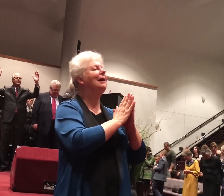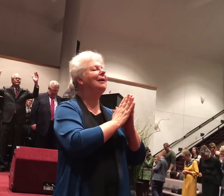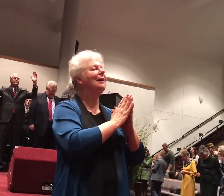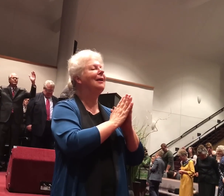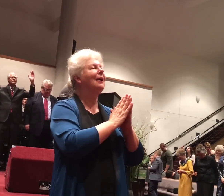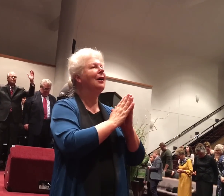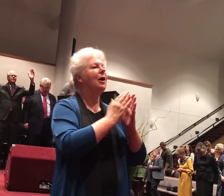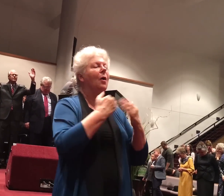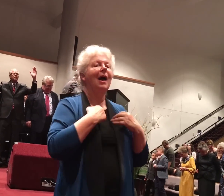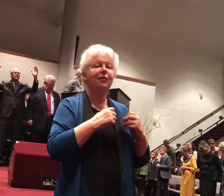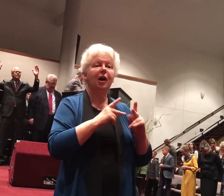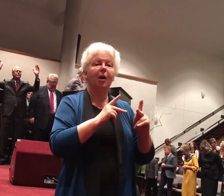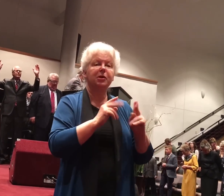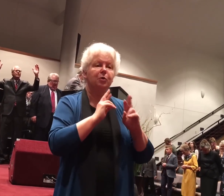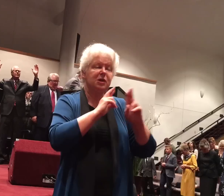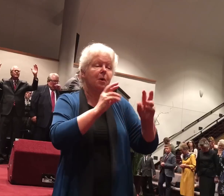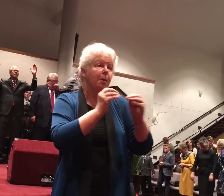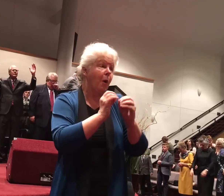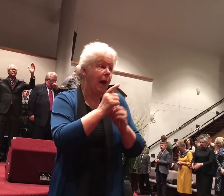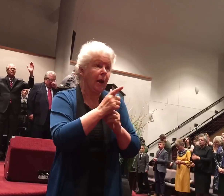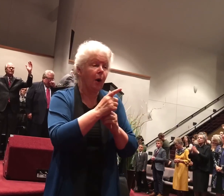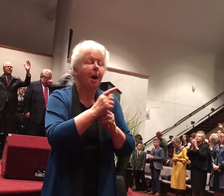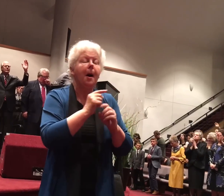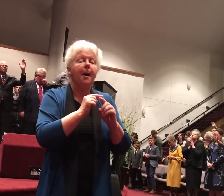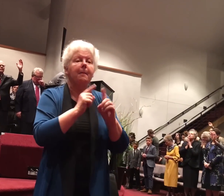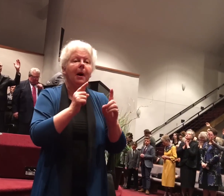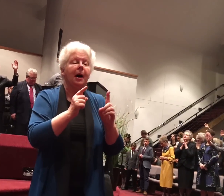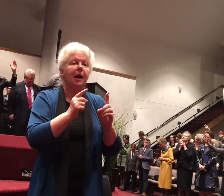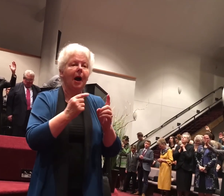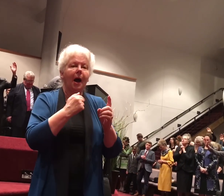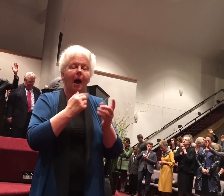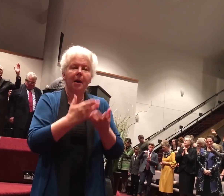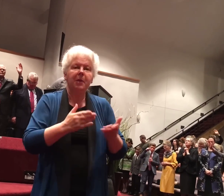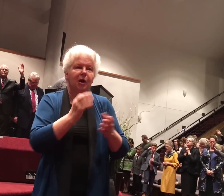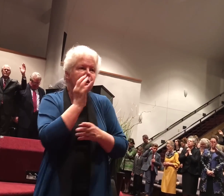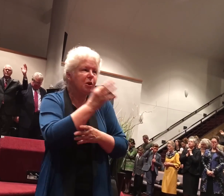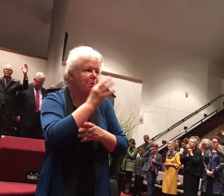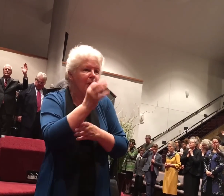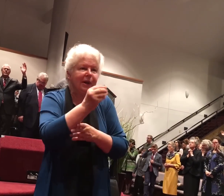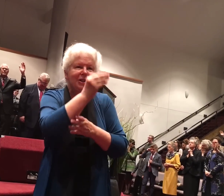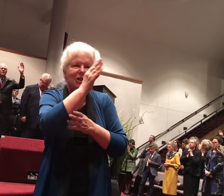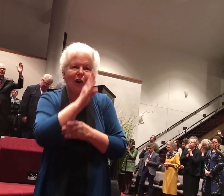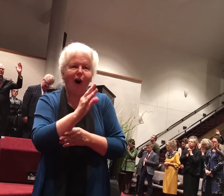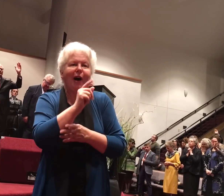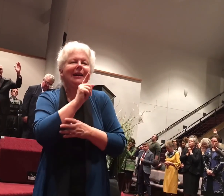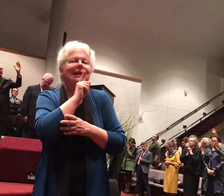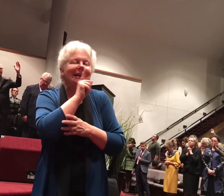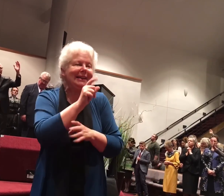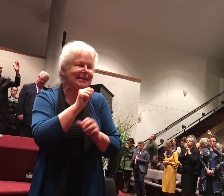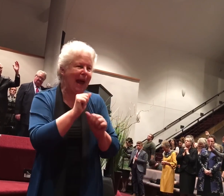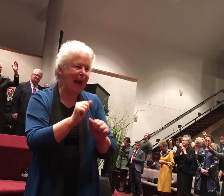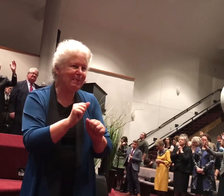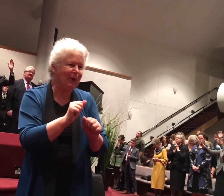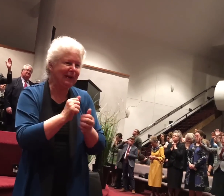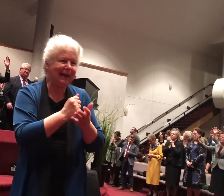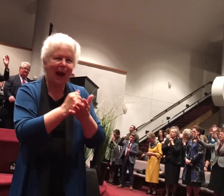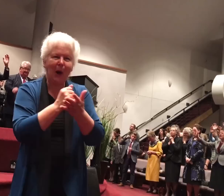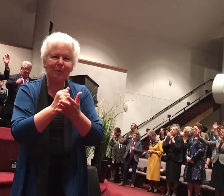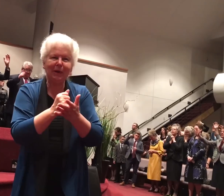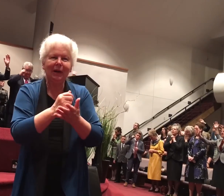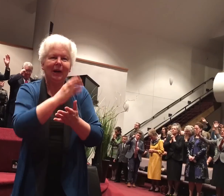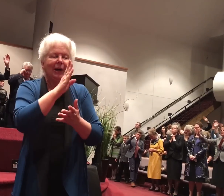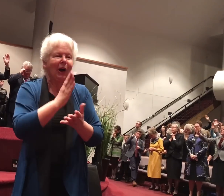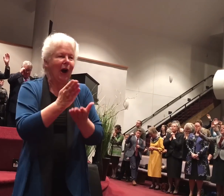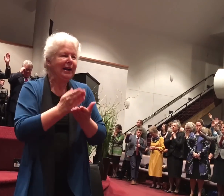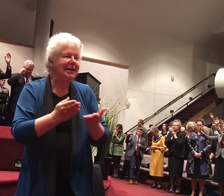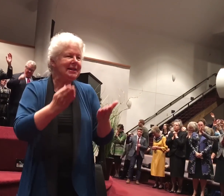We'll have an opportunity to respond more later. But I'm here to preach to you, God is able. God